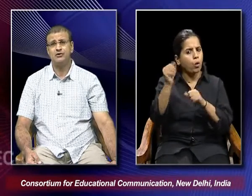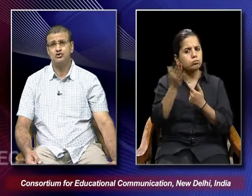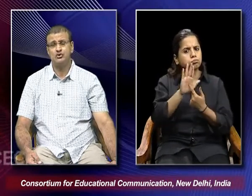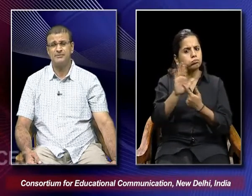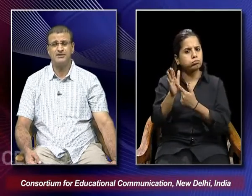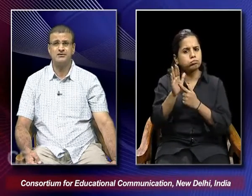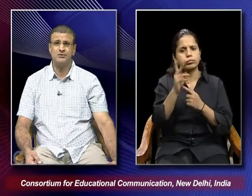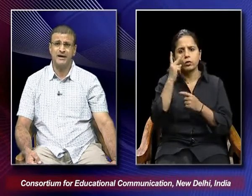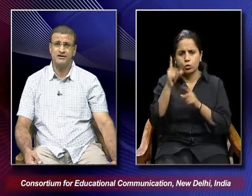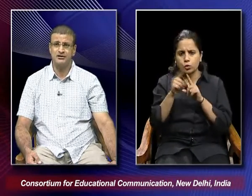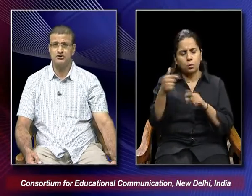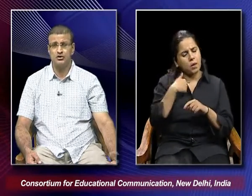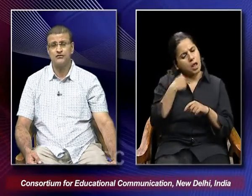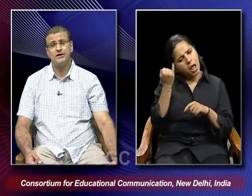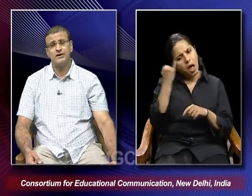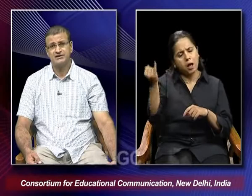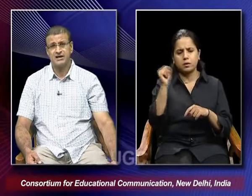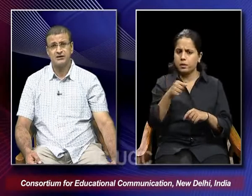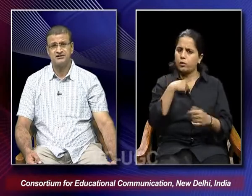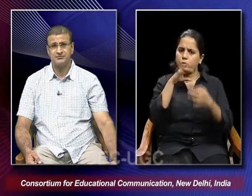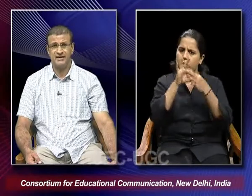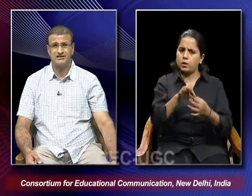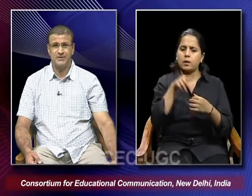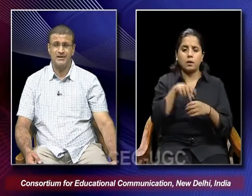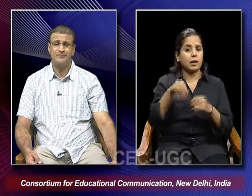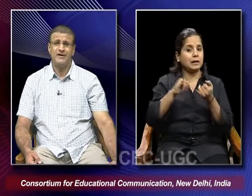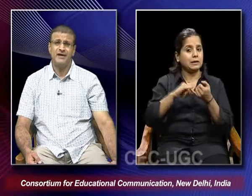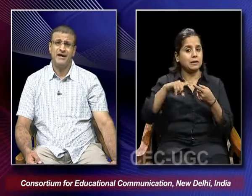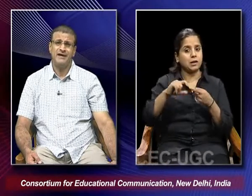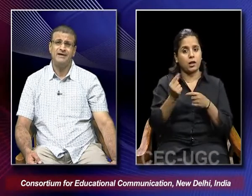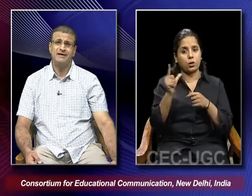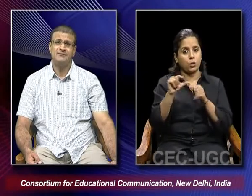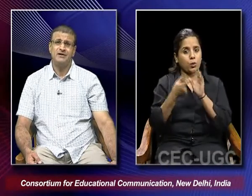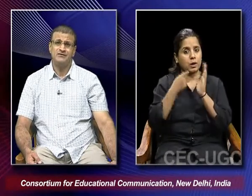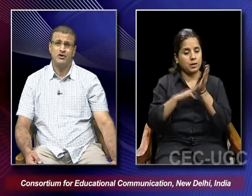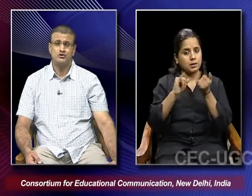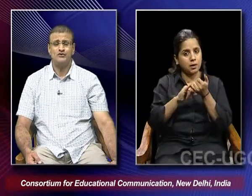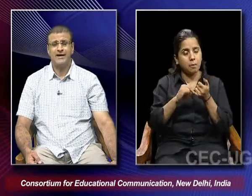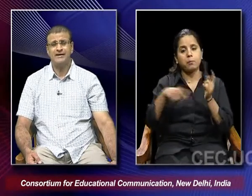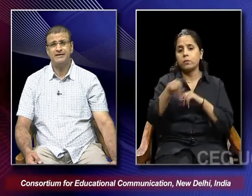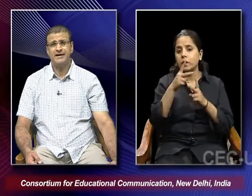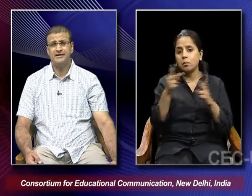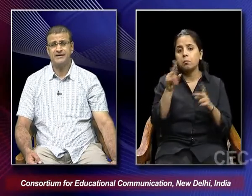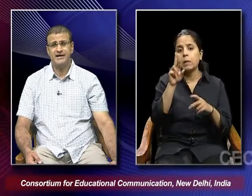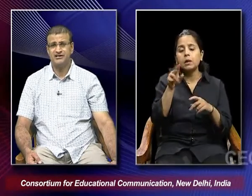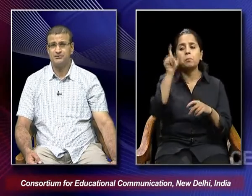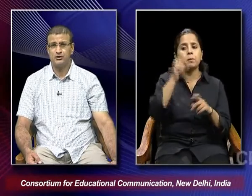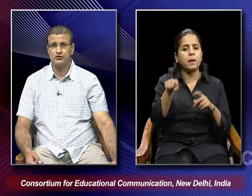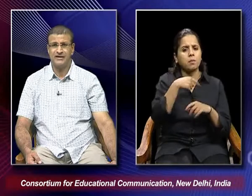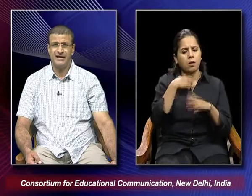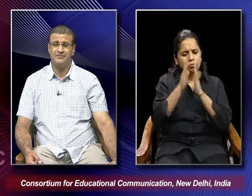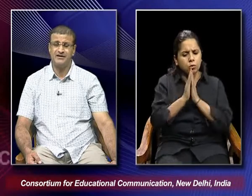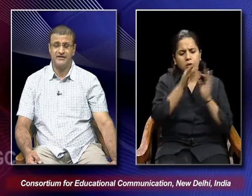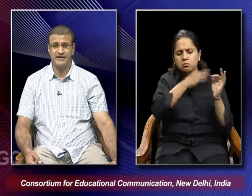they were also committed to the ideals of secularism as well. And we also find that India at that point